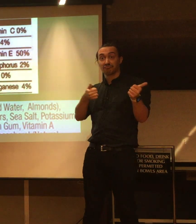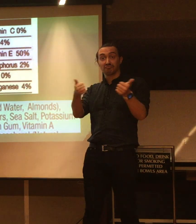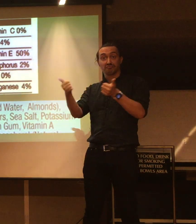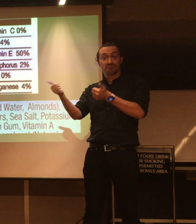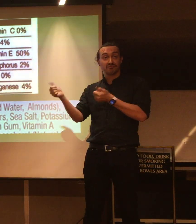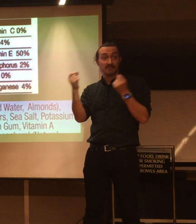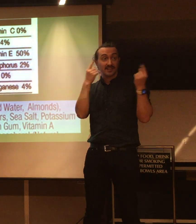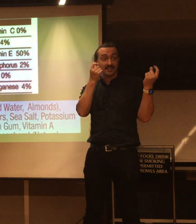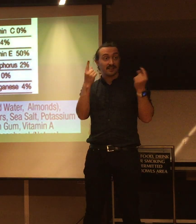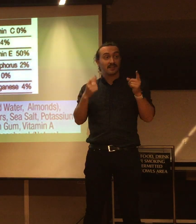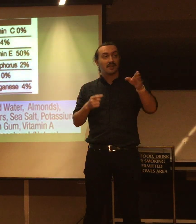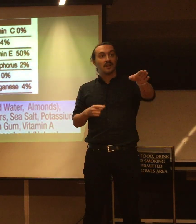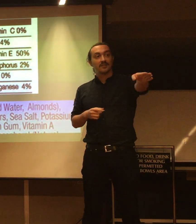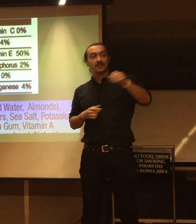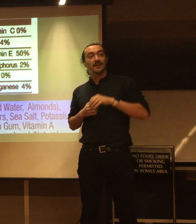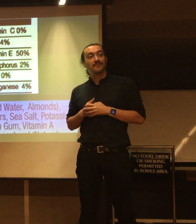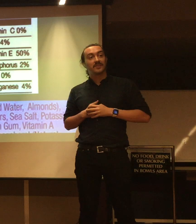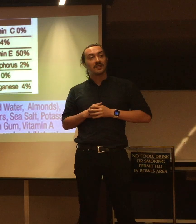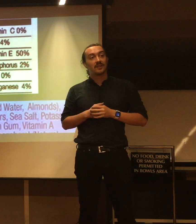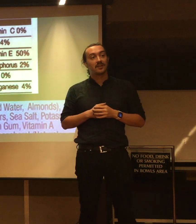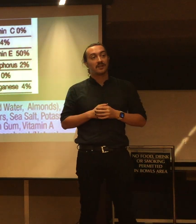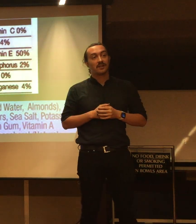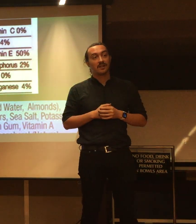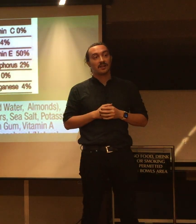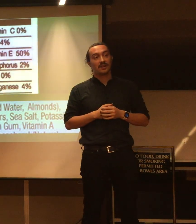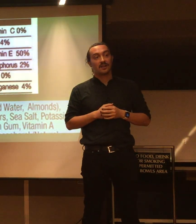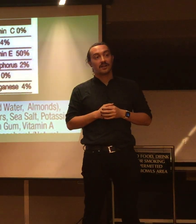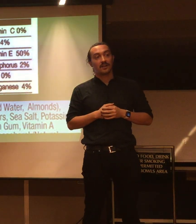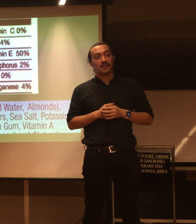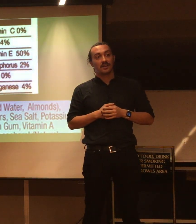All good? Oh, yeah.